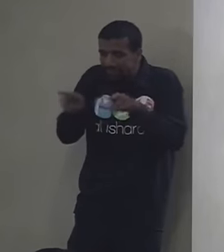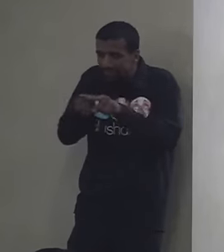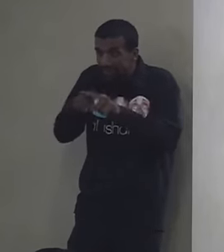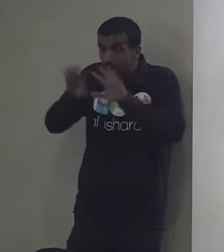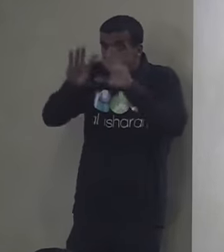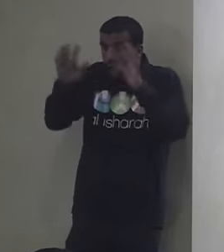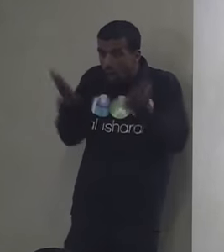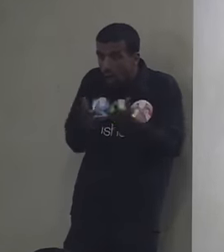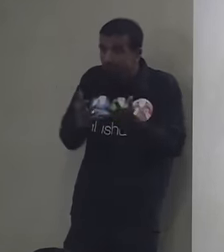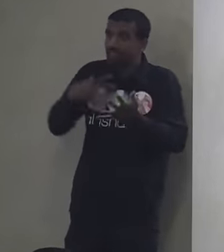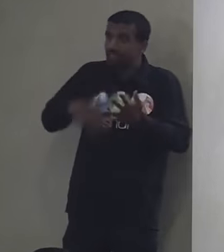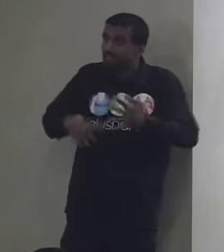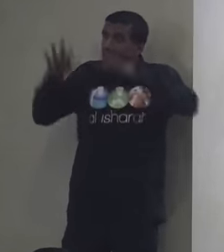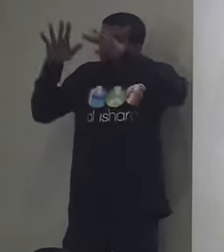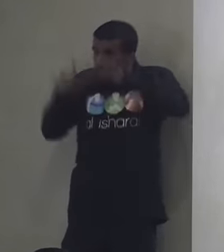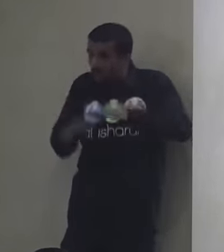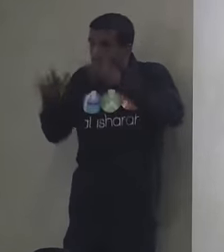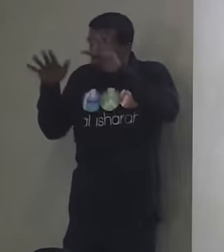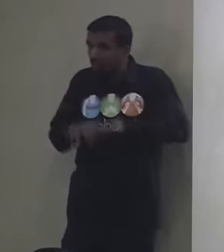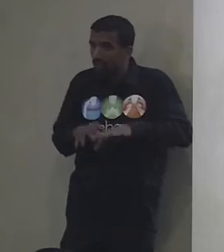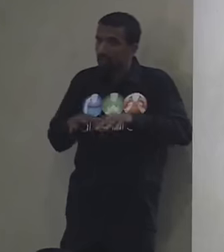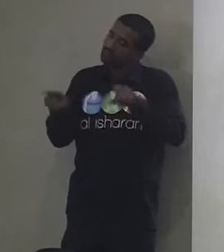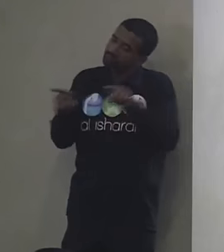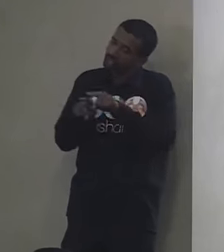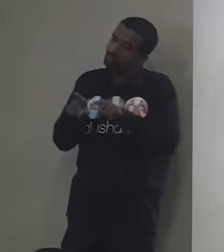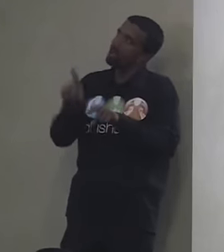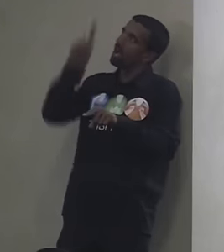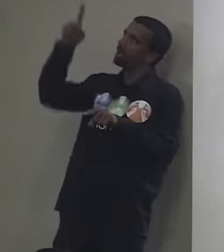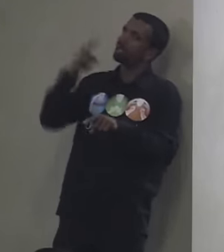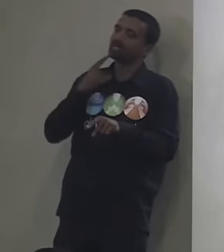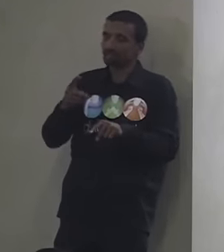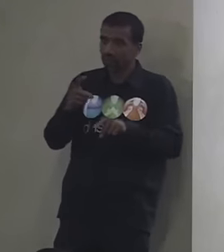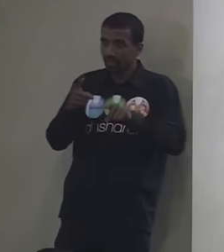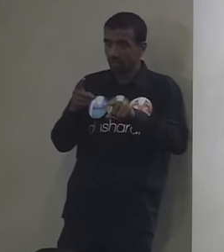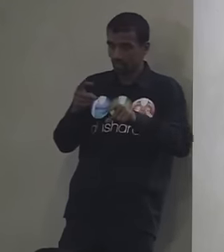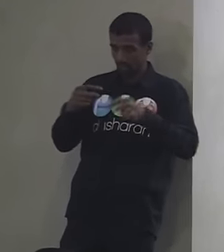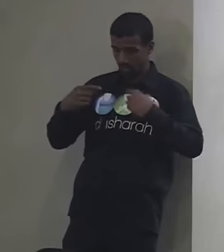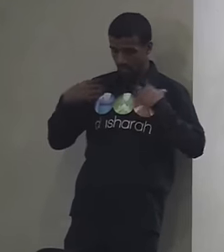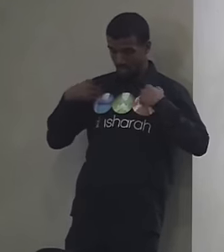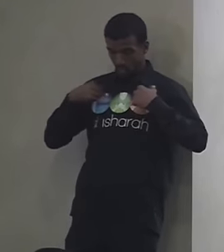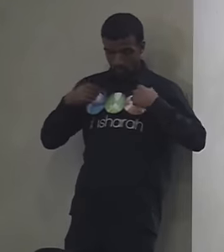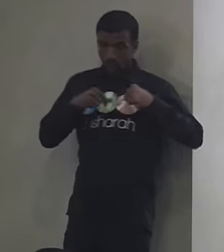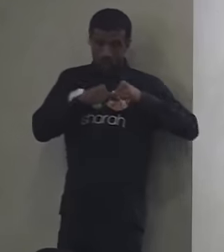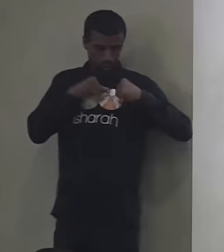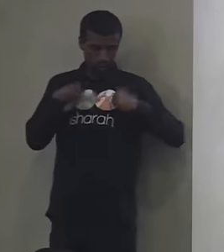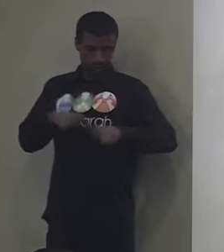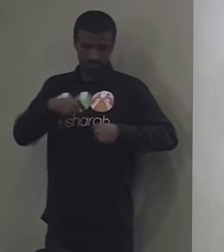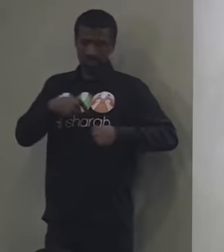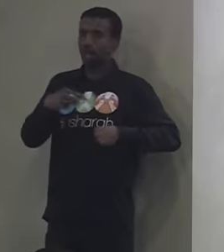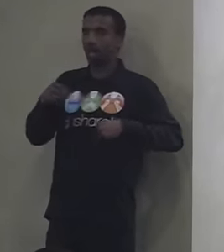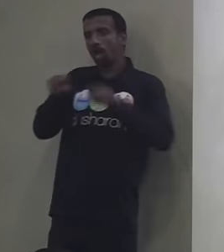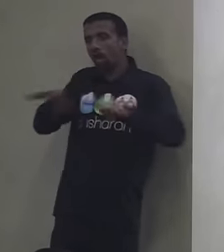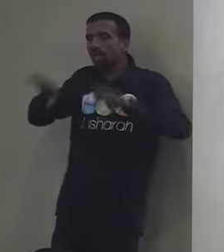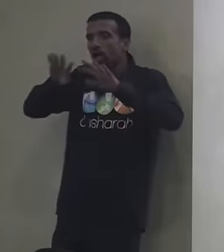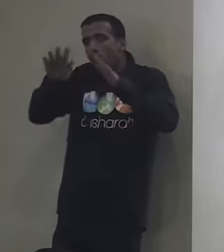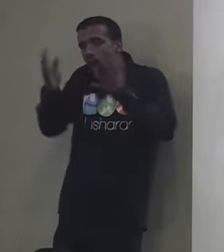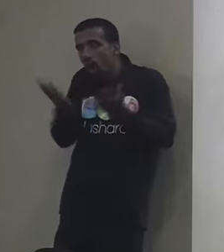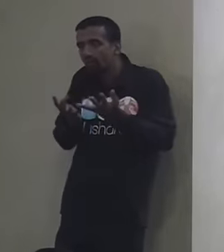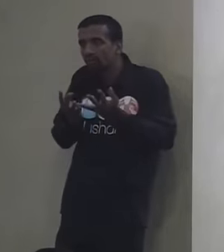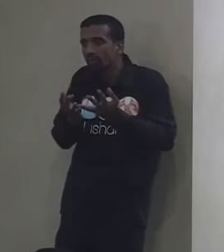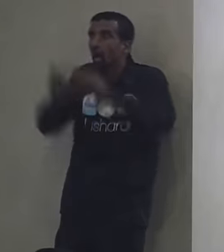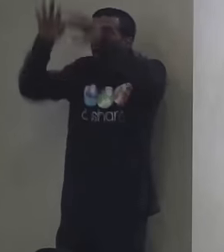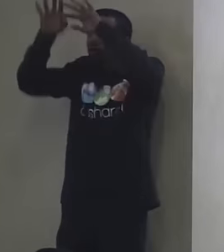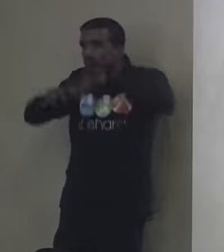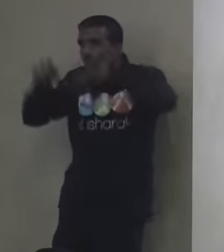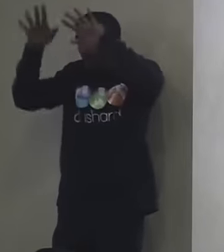dies. Allah compares Quran to rain. And we are the earth, our hearts are the earth. Without this constant water, the